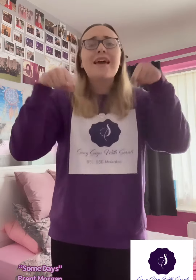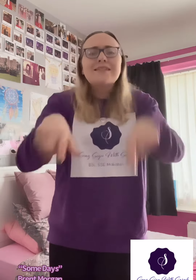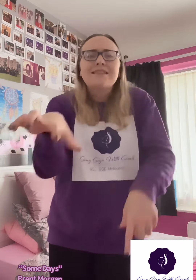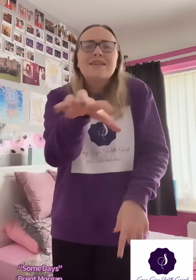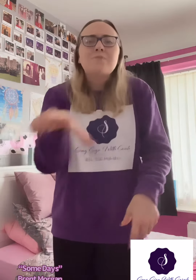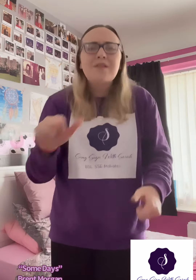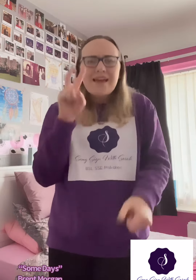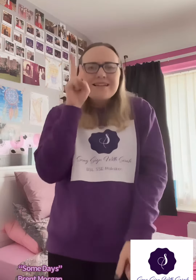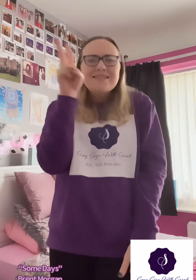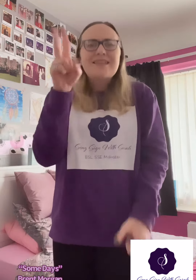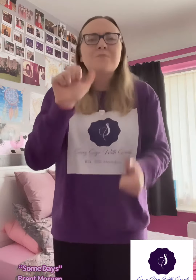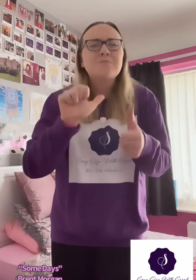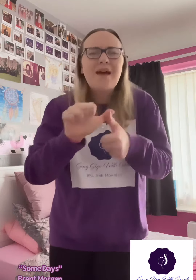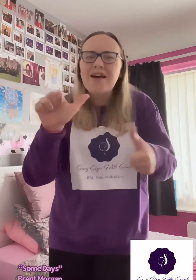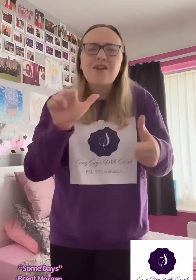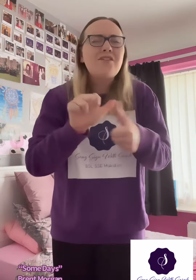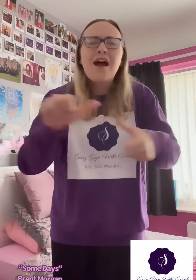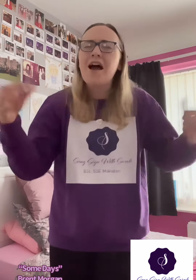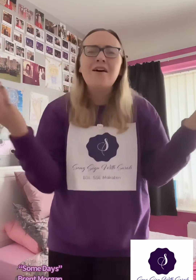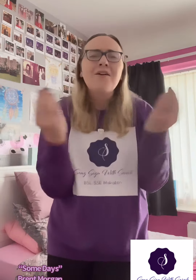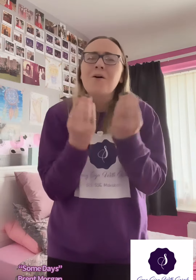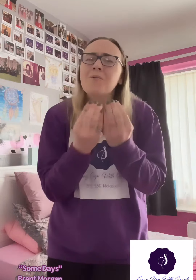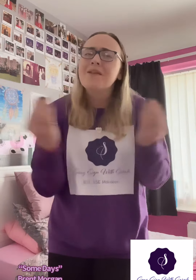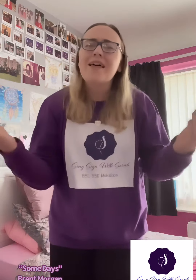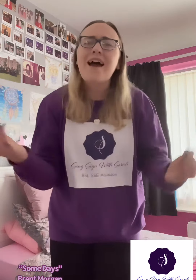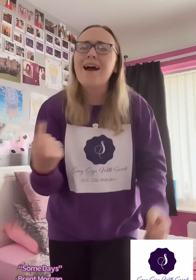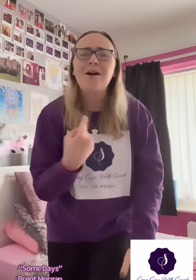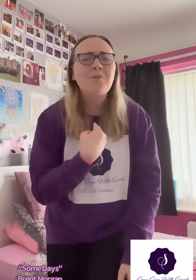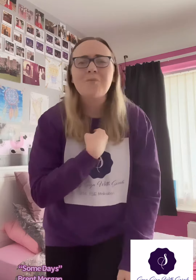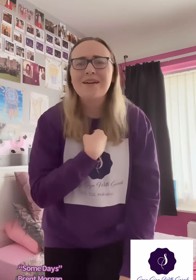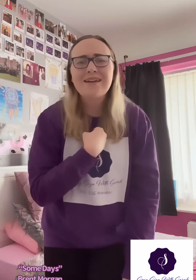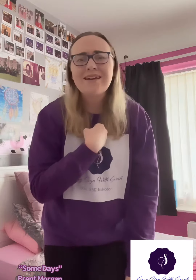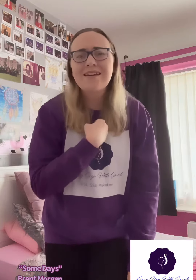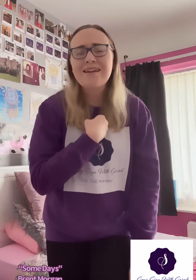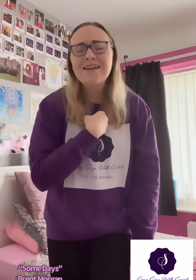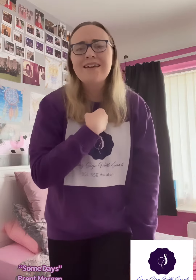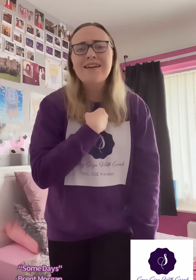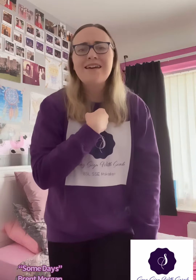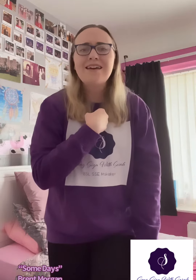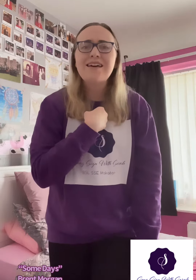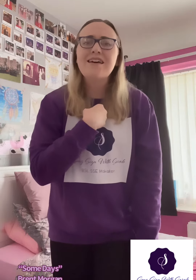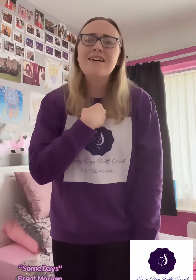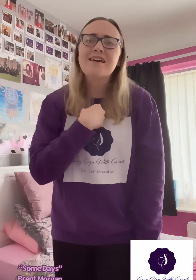Some days this place seems better off without me.